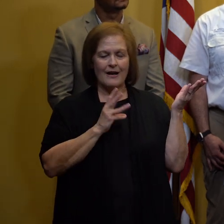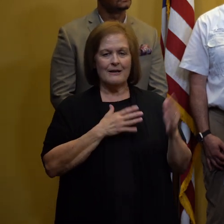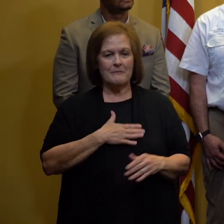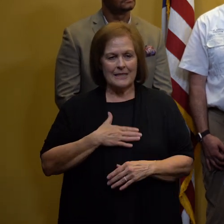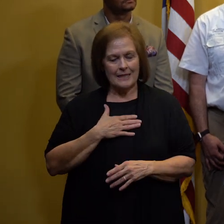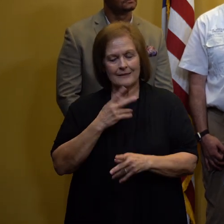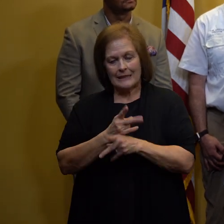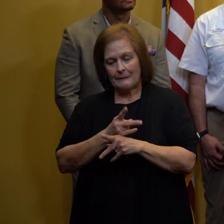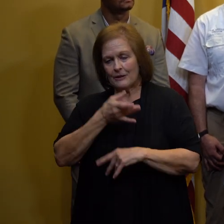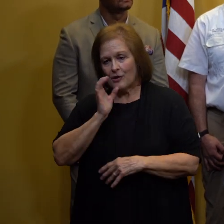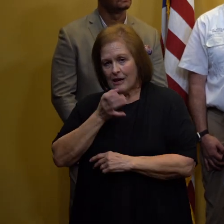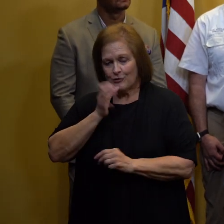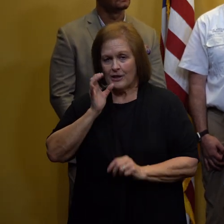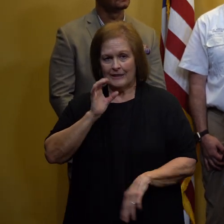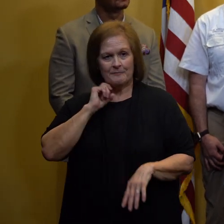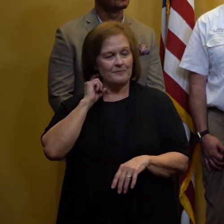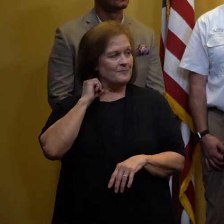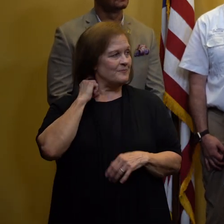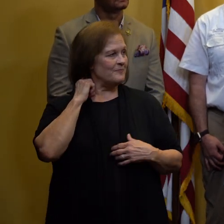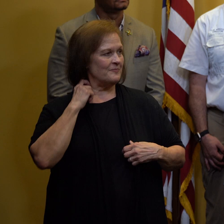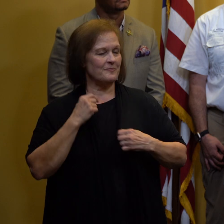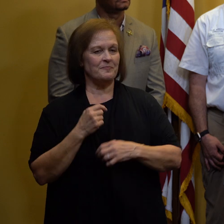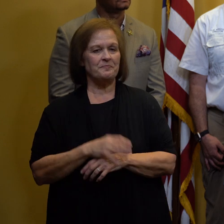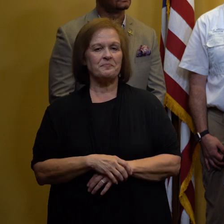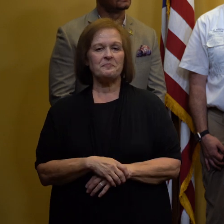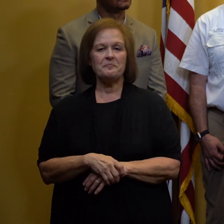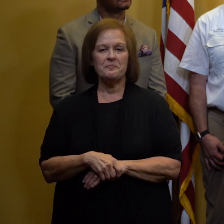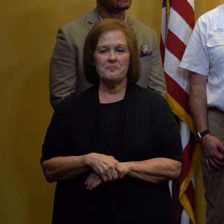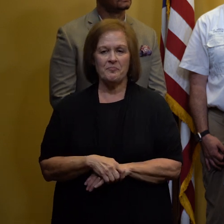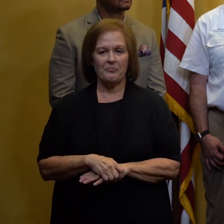stay hydrated. All right, stay hydrated.